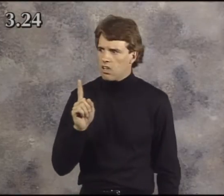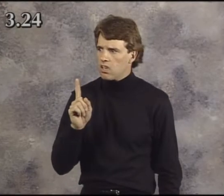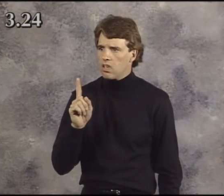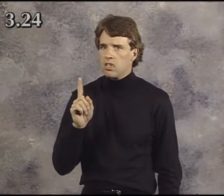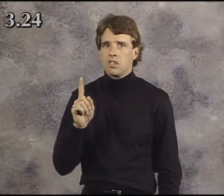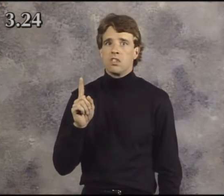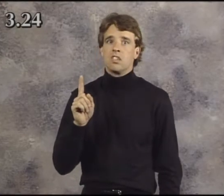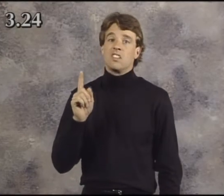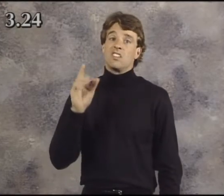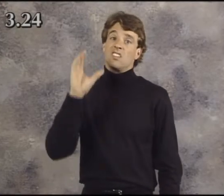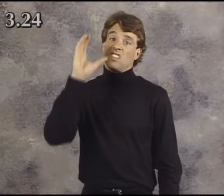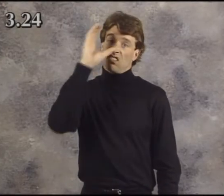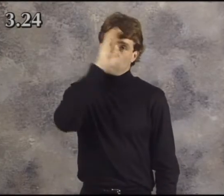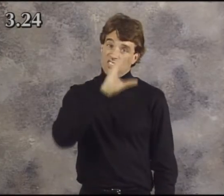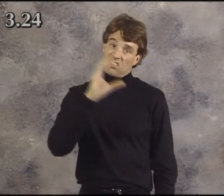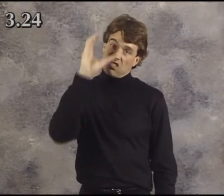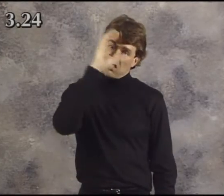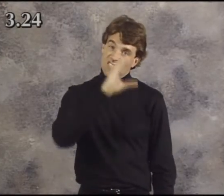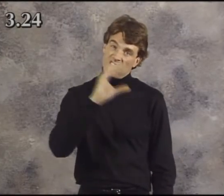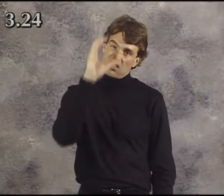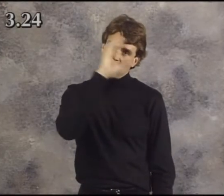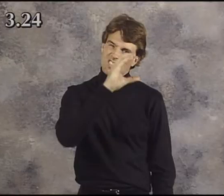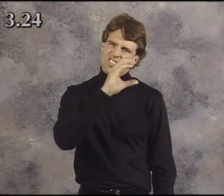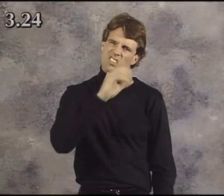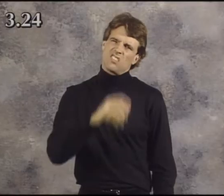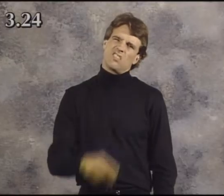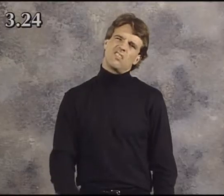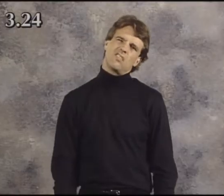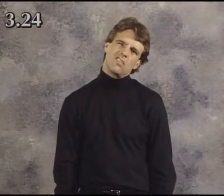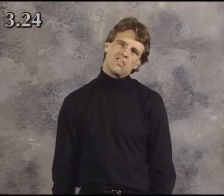remote control? You'll have to look for it.